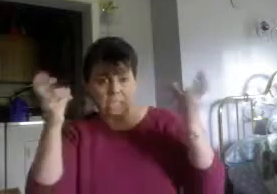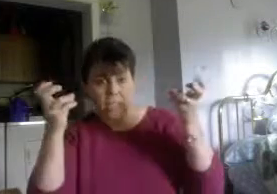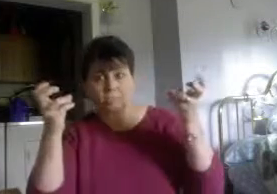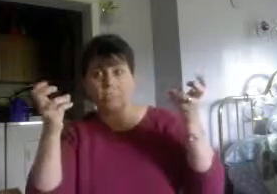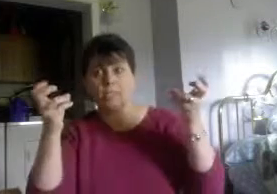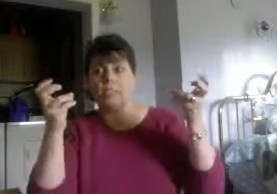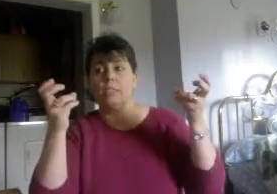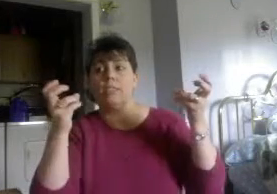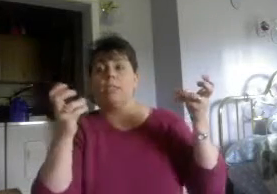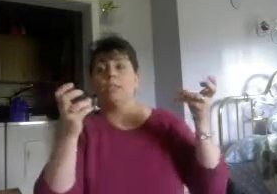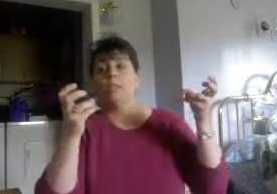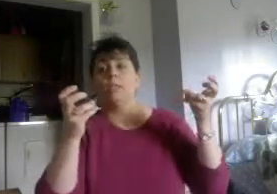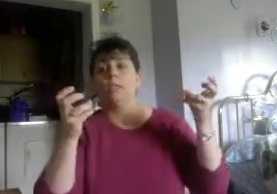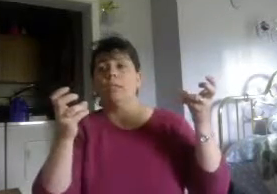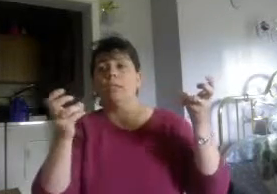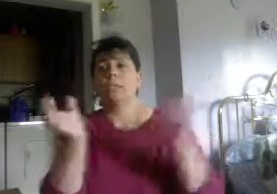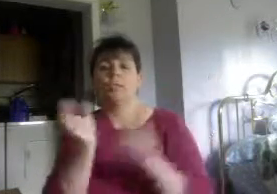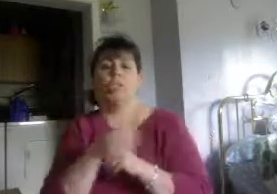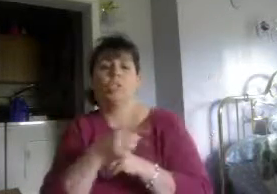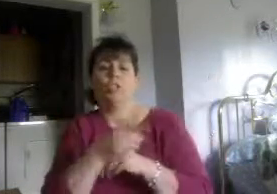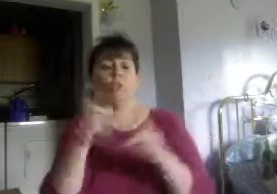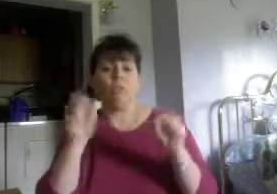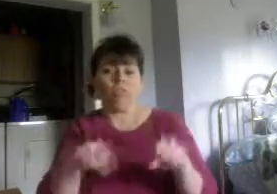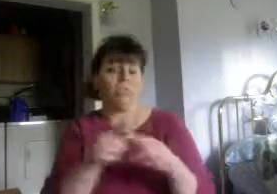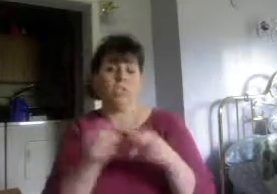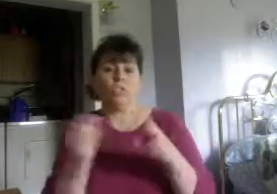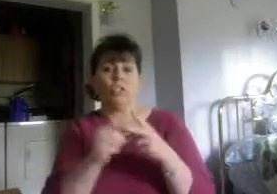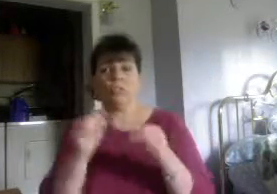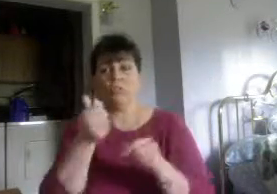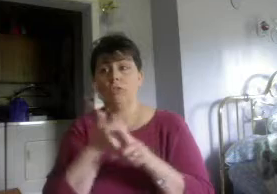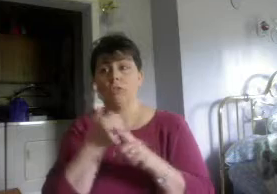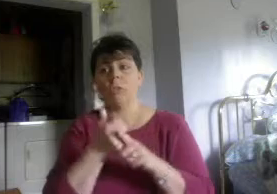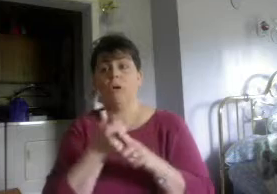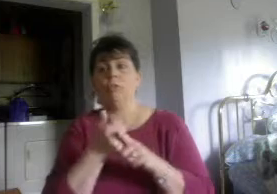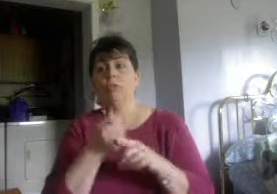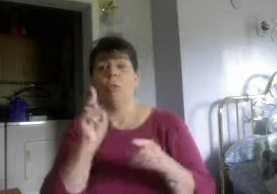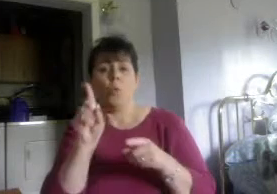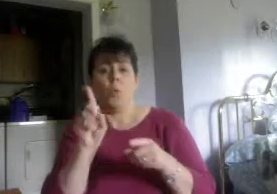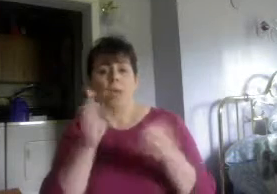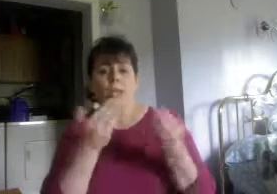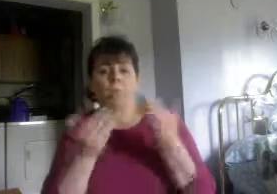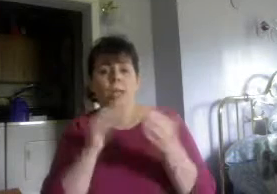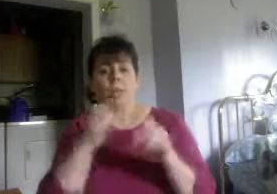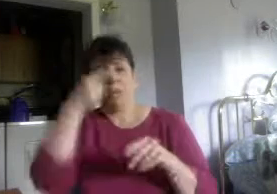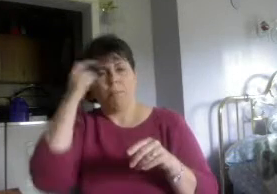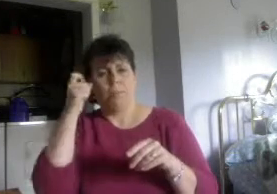you might include, and you can make up your own, of course. Blacks should be more concerned about racism than they